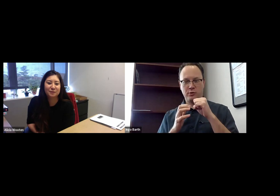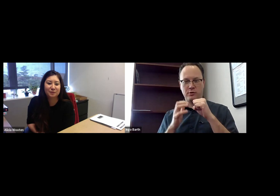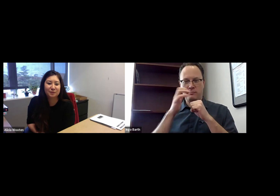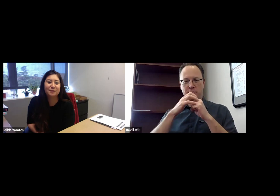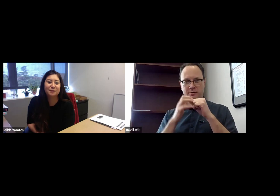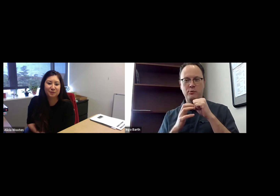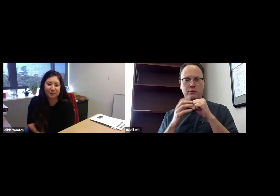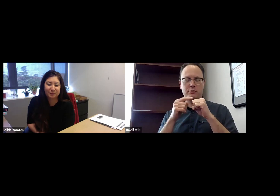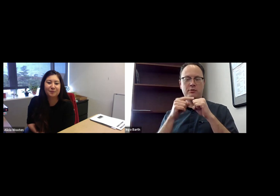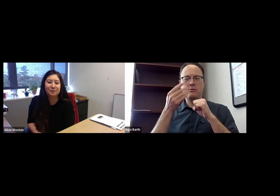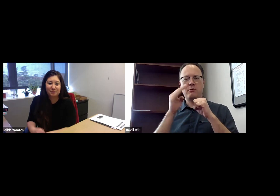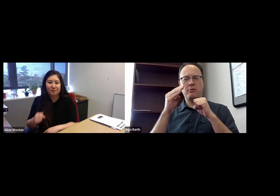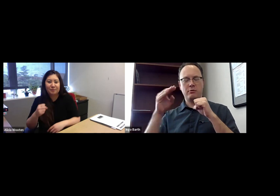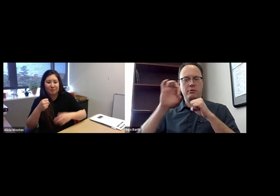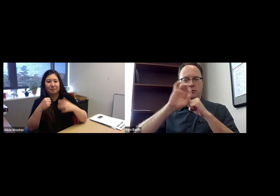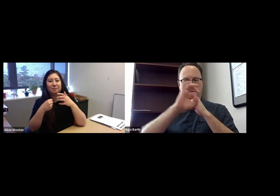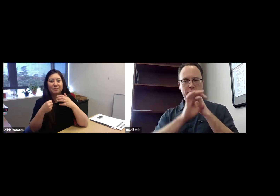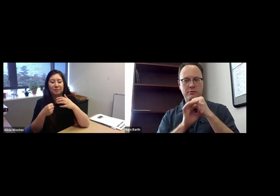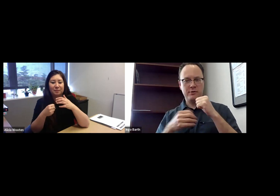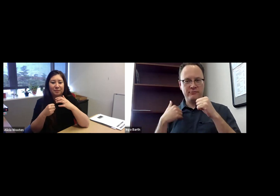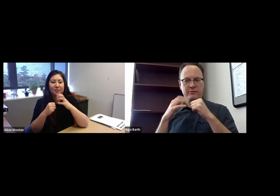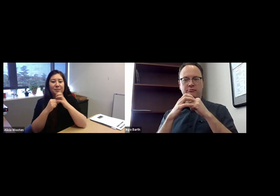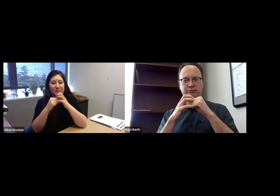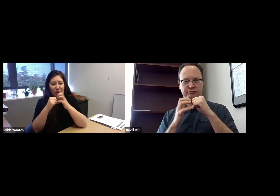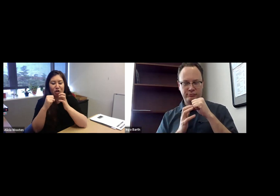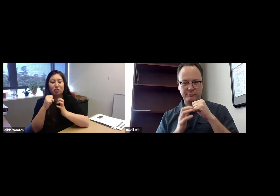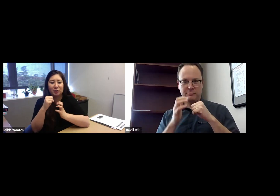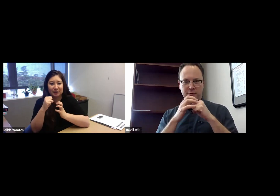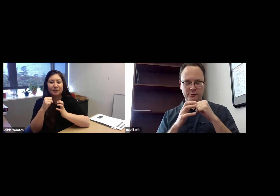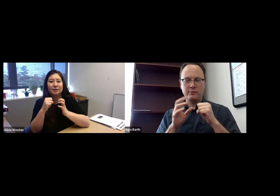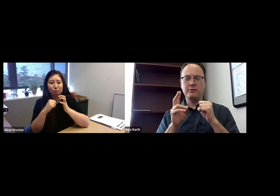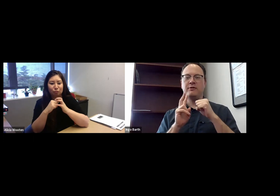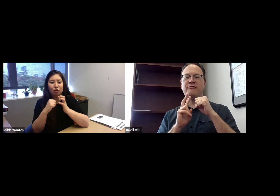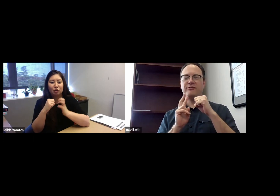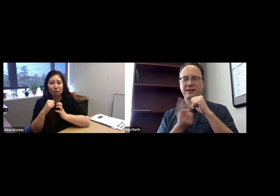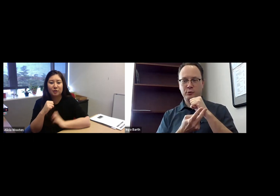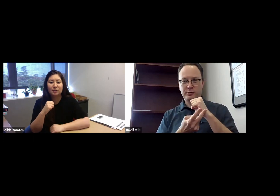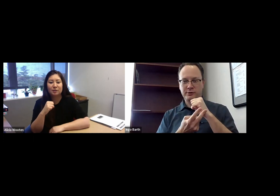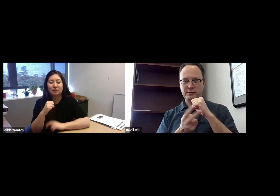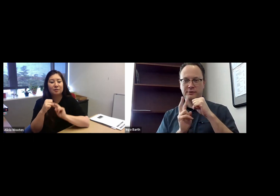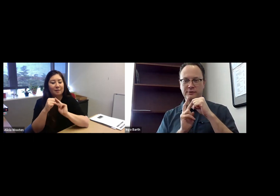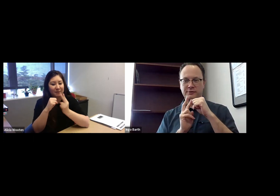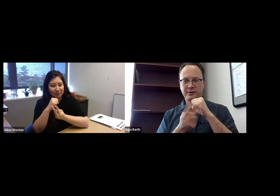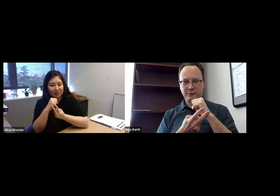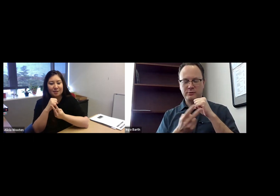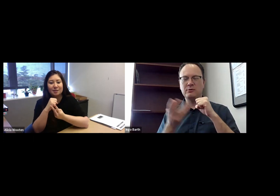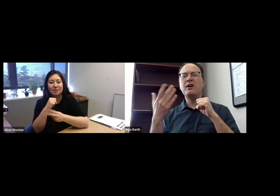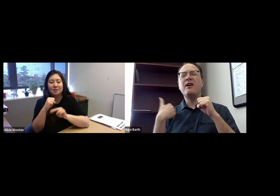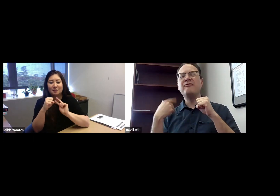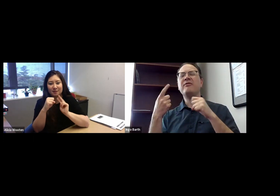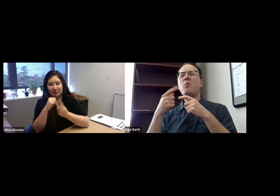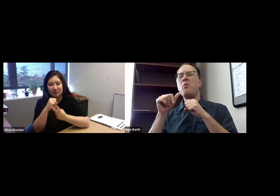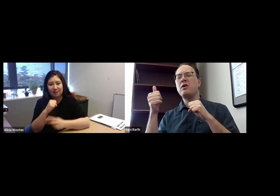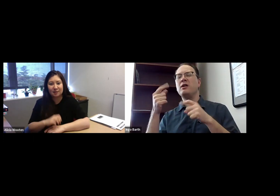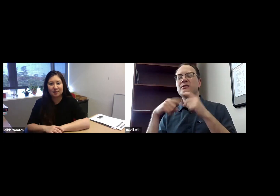I do include Pluto whenever I talk about the planets. And I also talk about the sign for that.